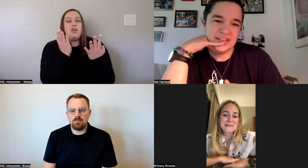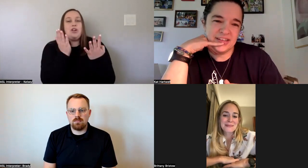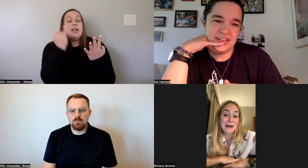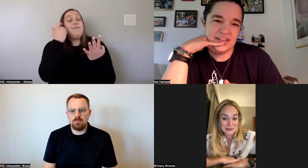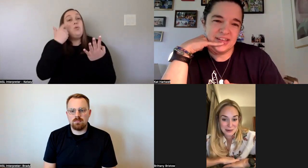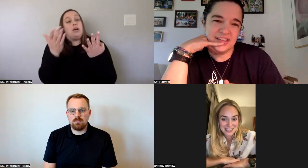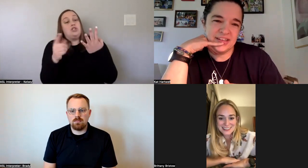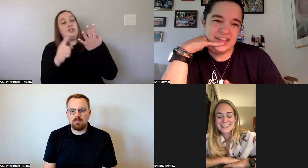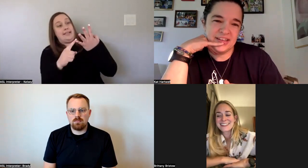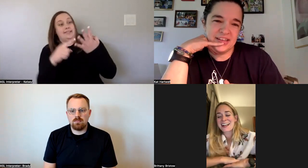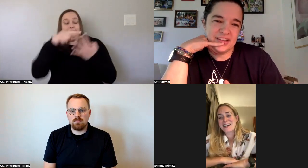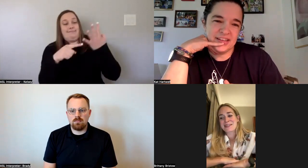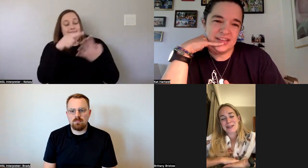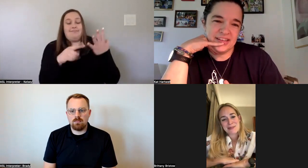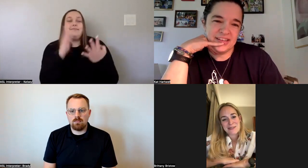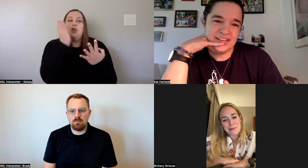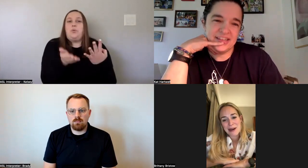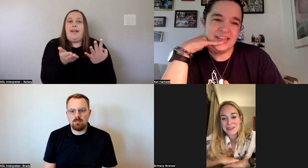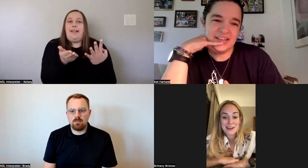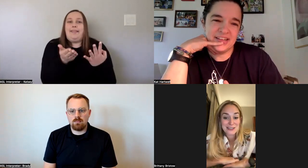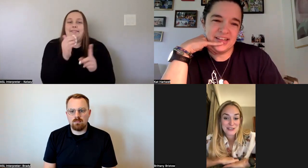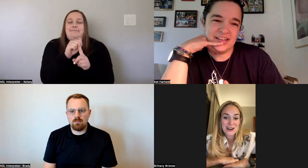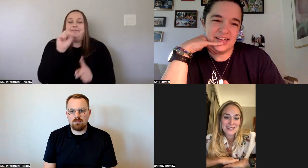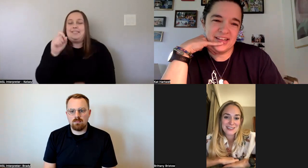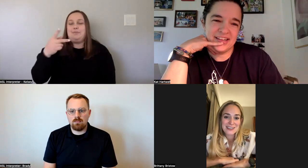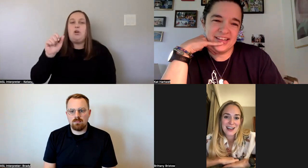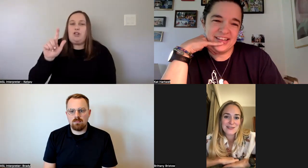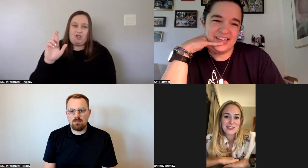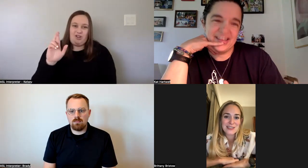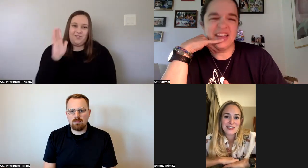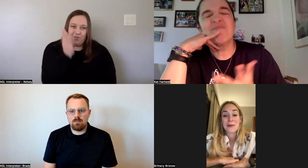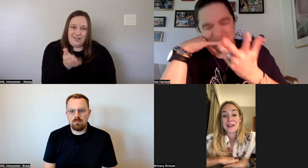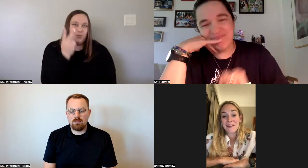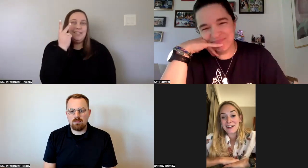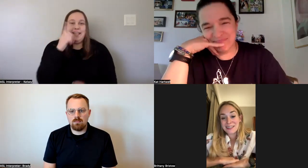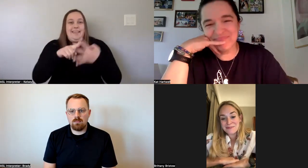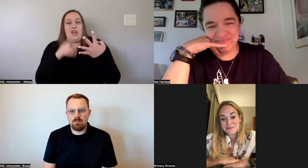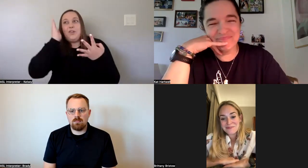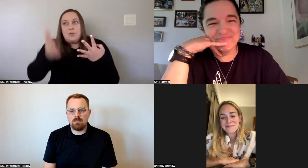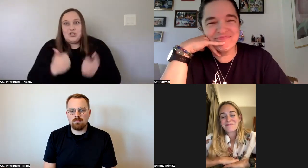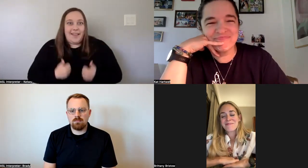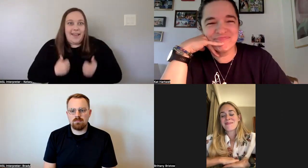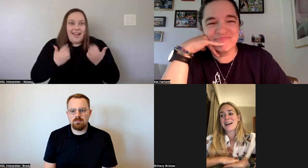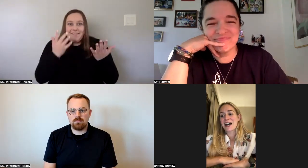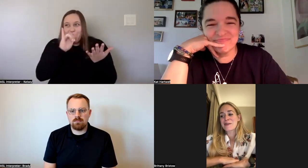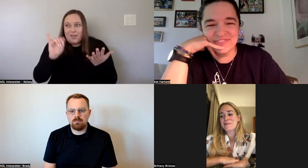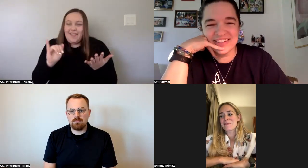watch them out of order, in terms of where the characters are in their lives and what's going on.